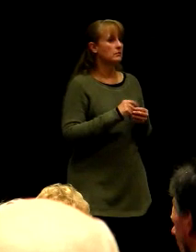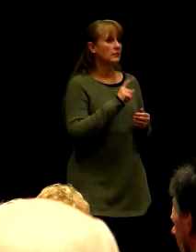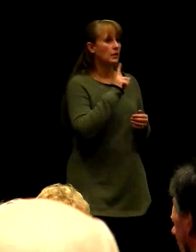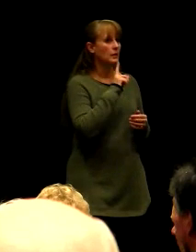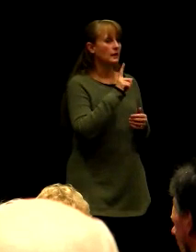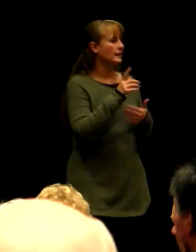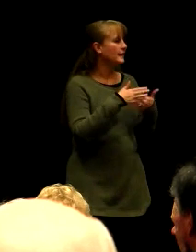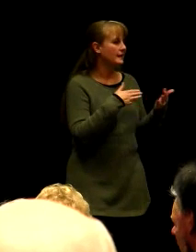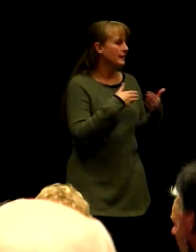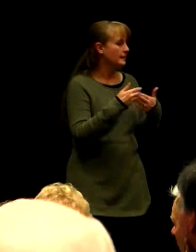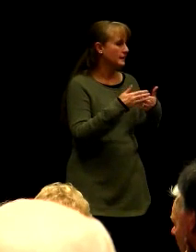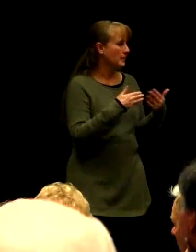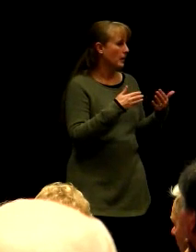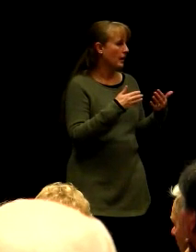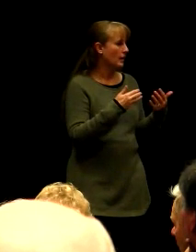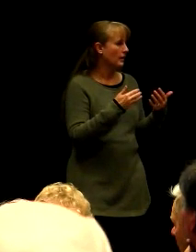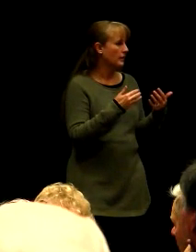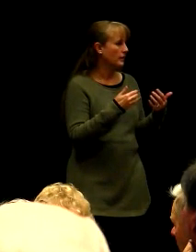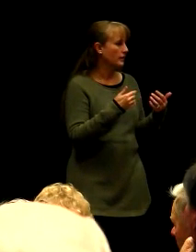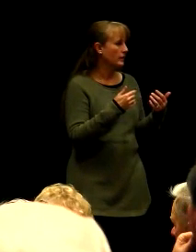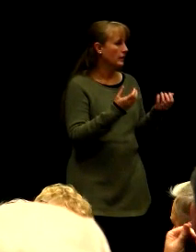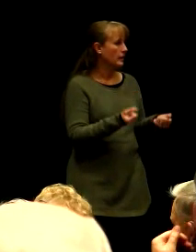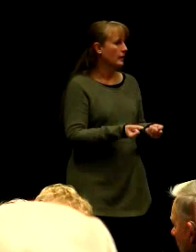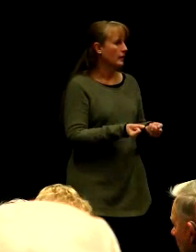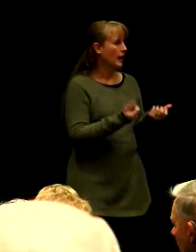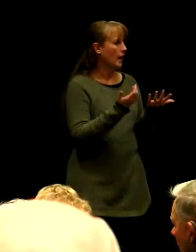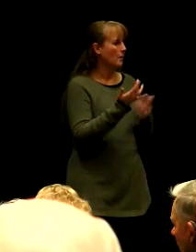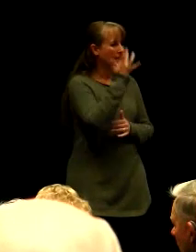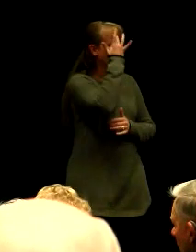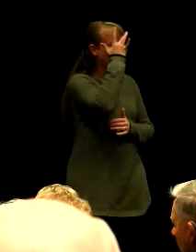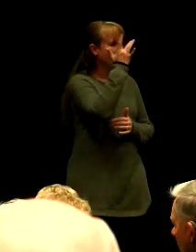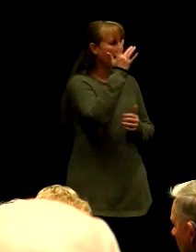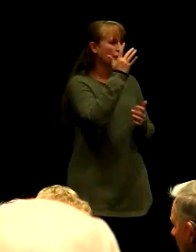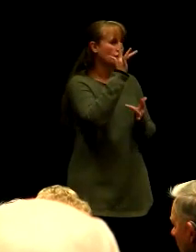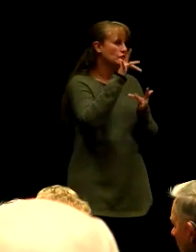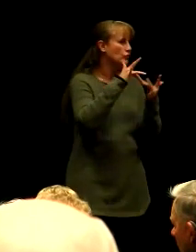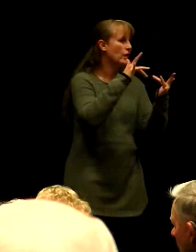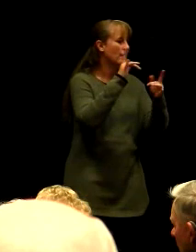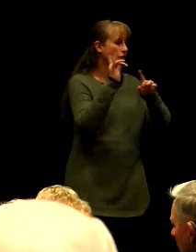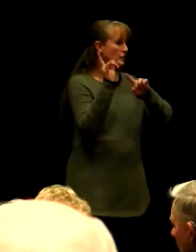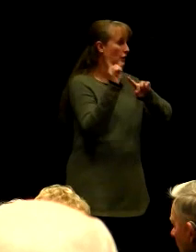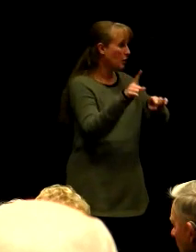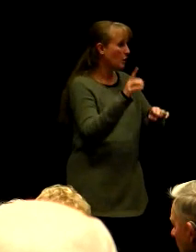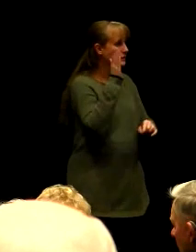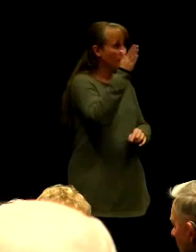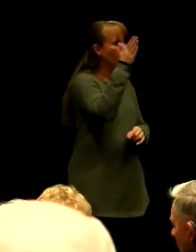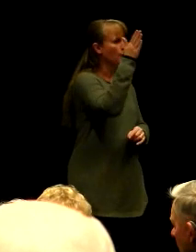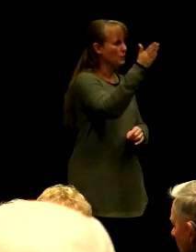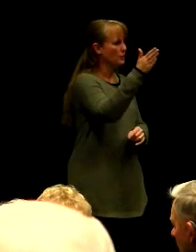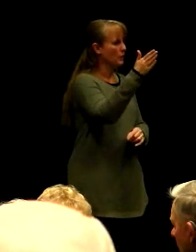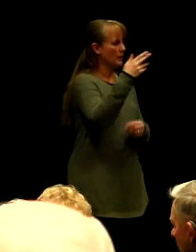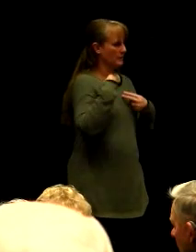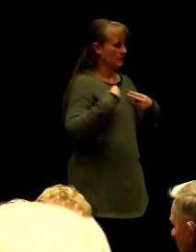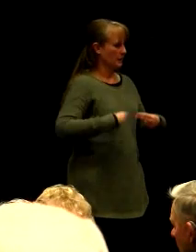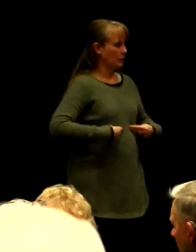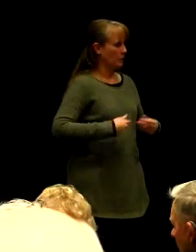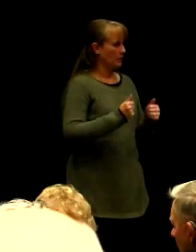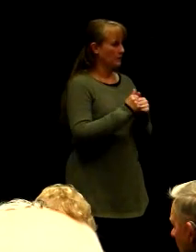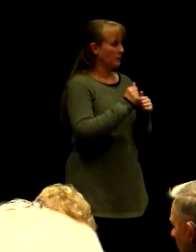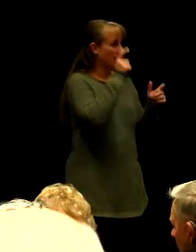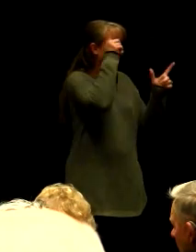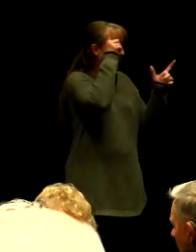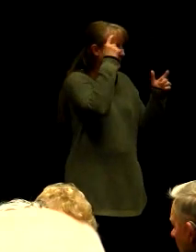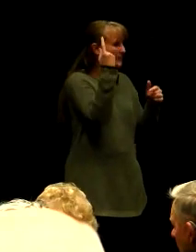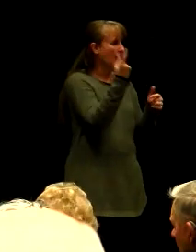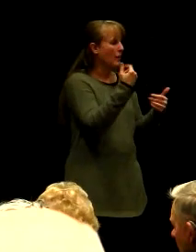regardless of how far the intelligence travels and goes in the futuristic humans or aliens,